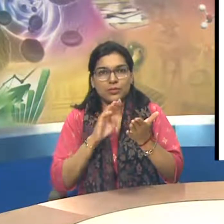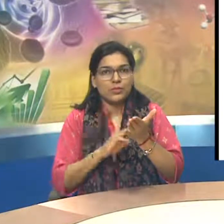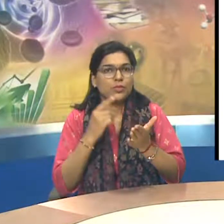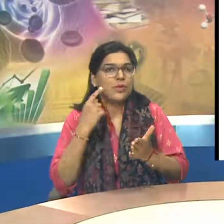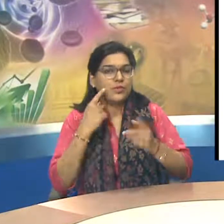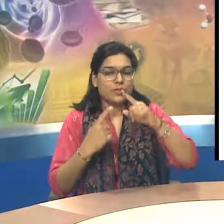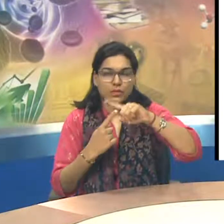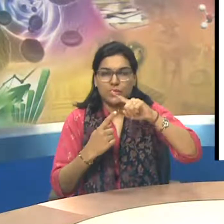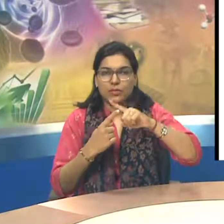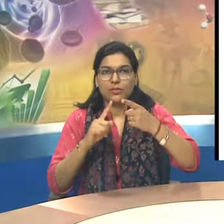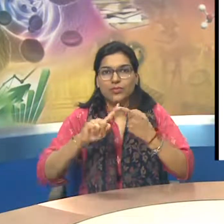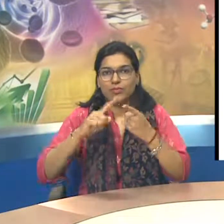which are to be